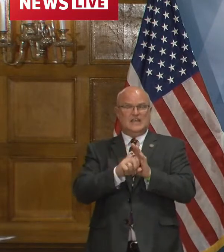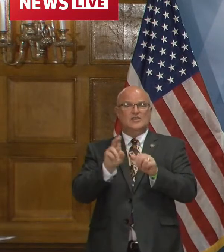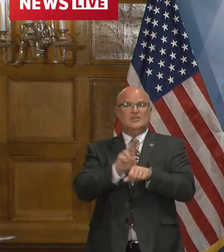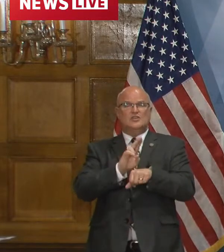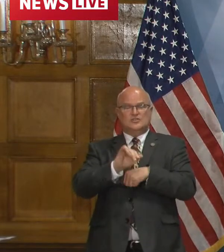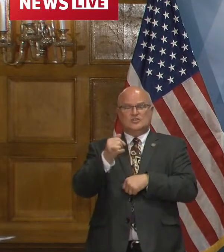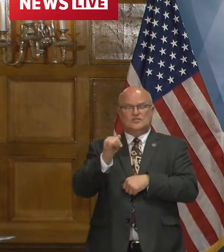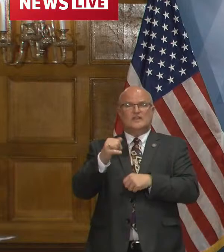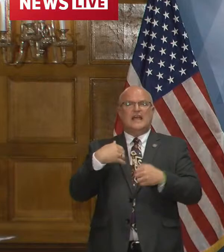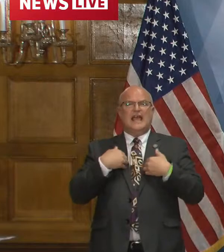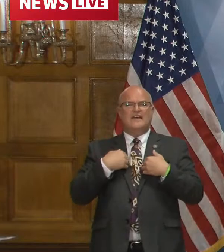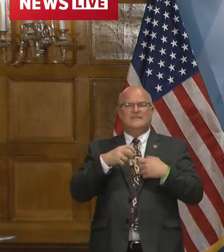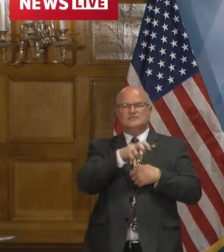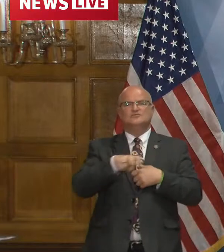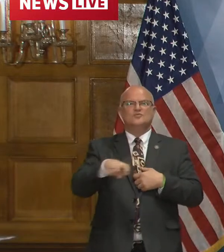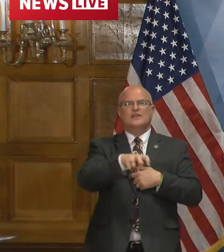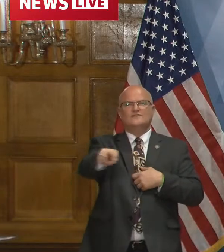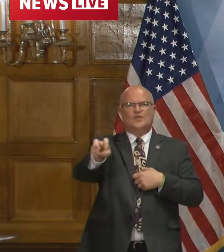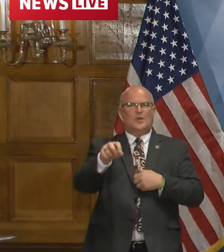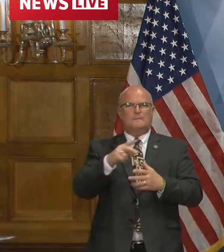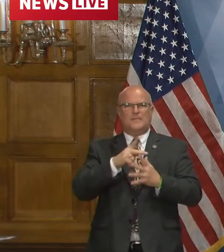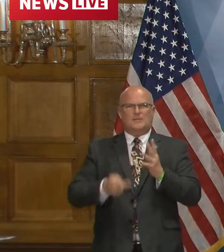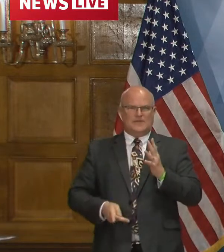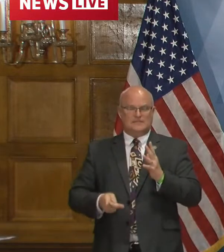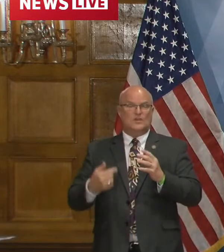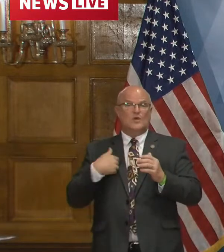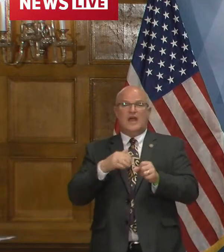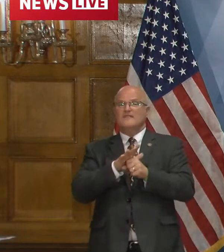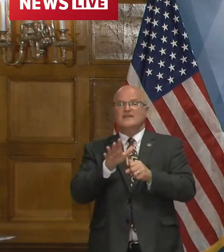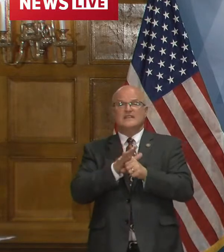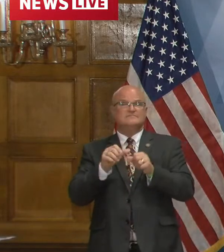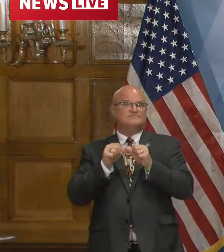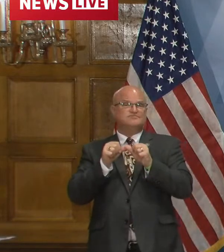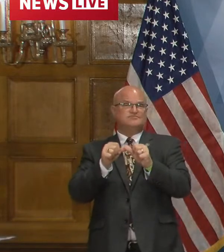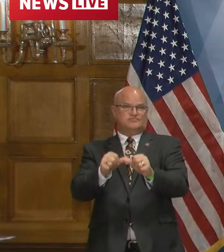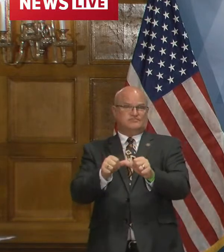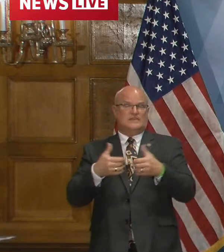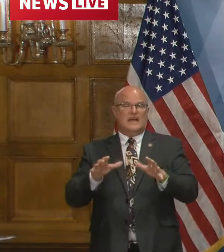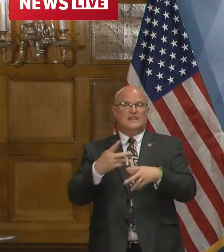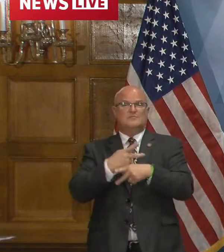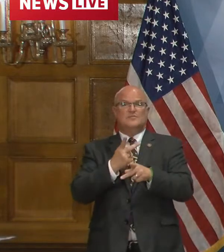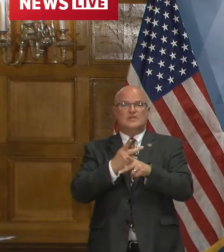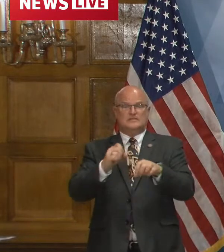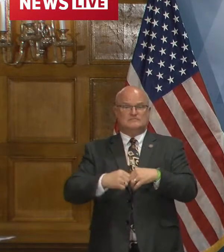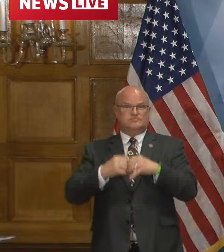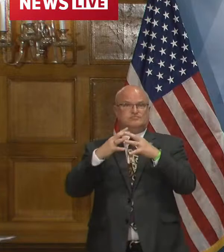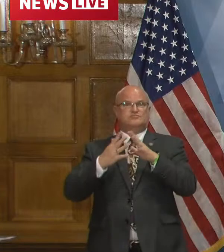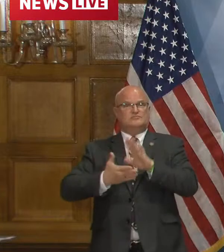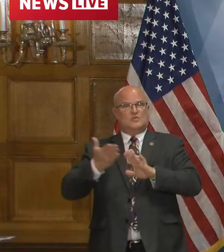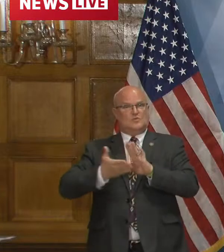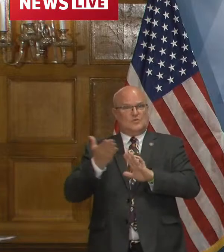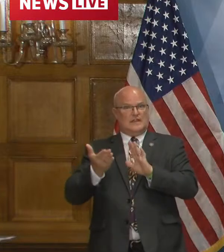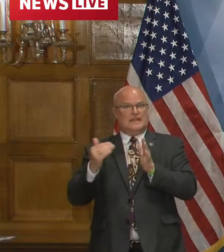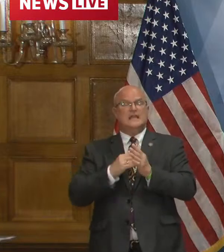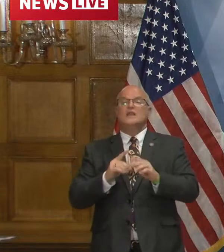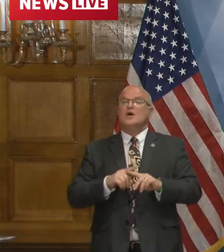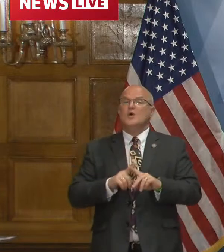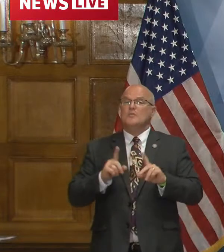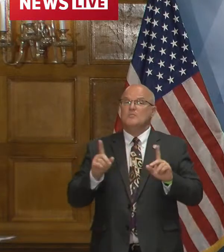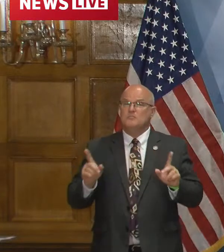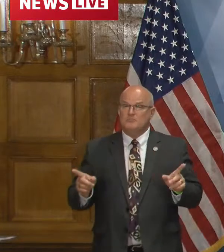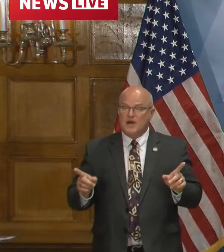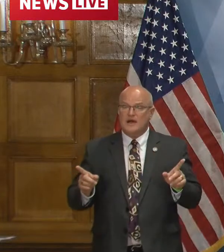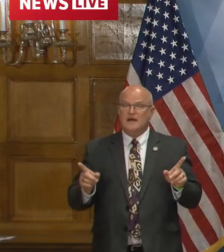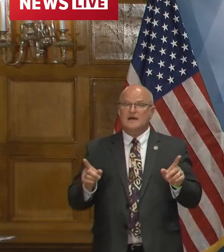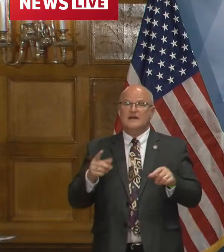our transitory populations. We have enough to last us for a while to let the production pick back up. But there